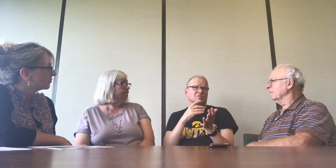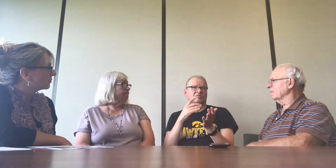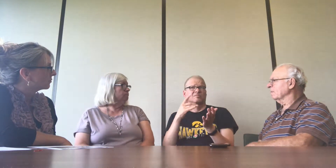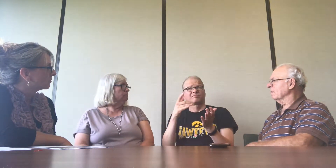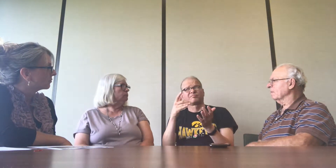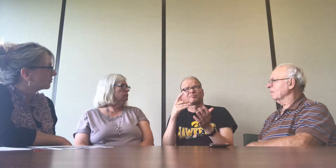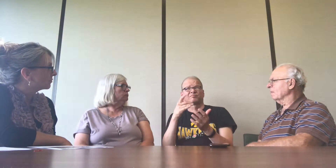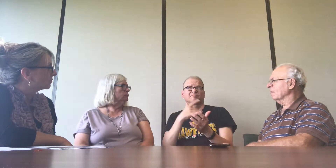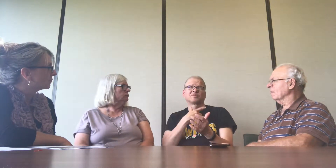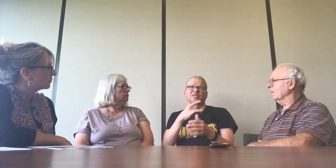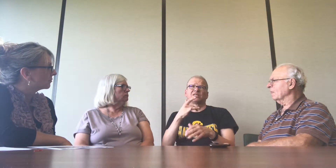Albert, understand